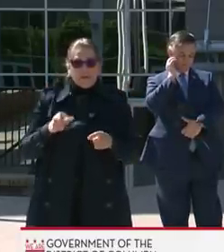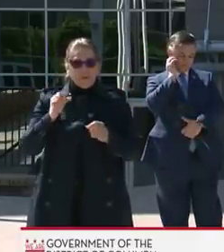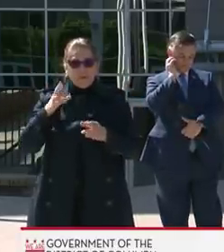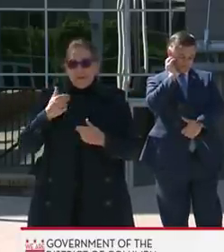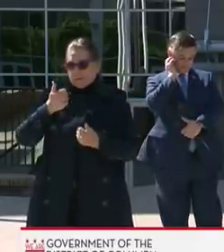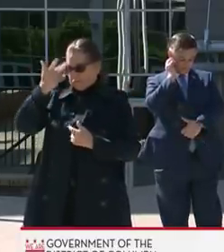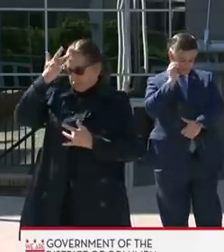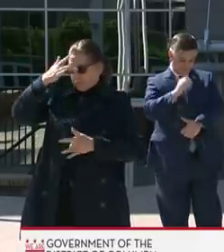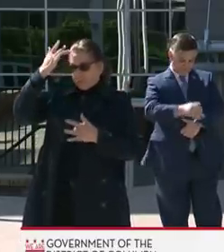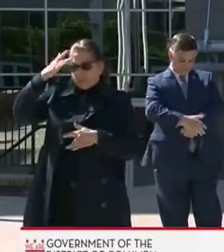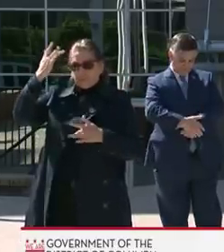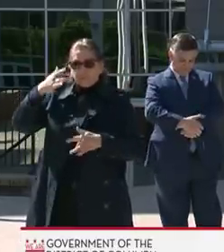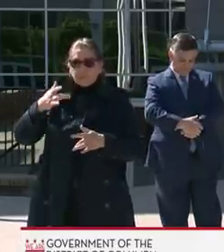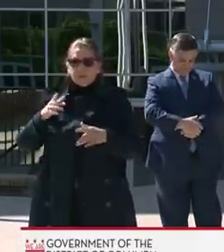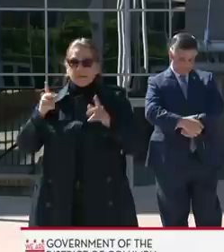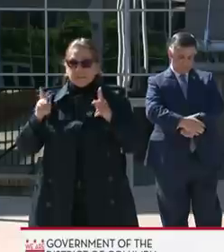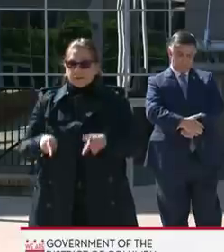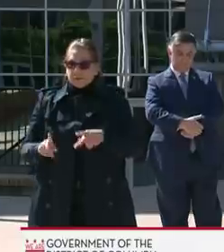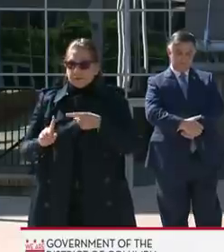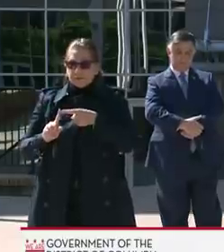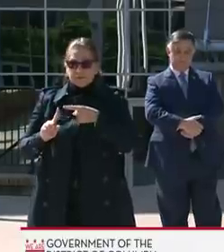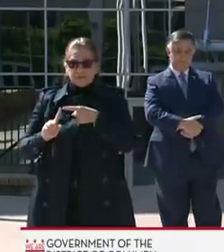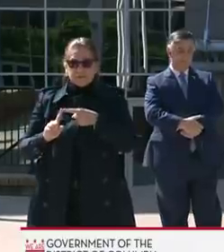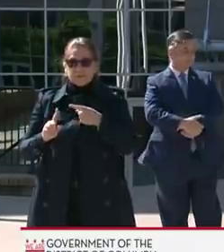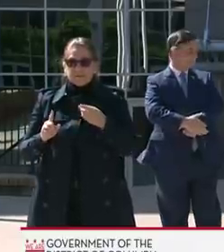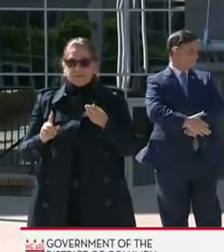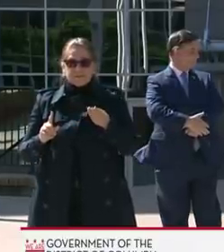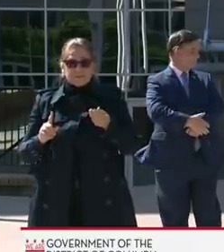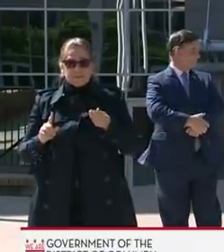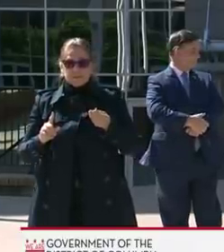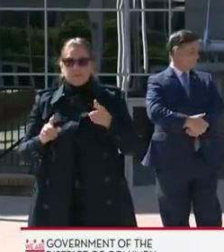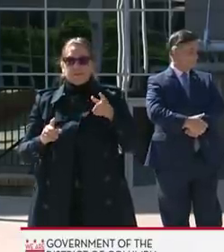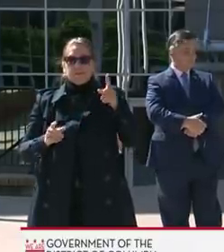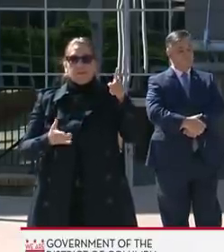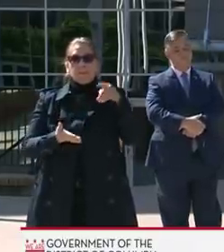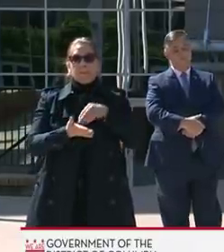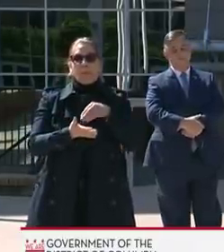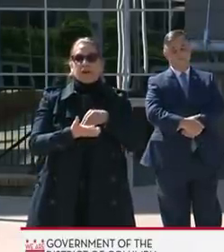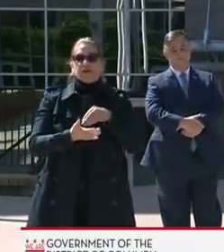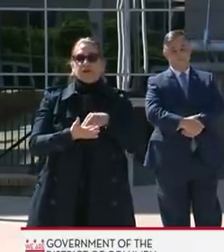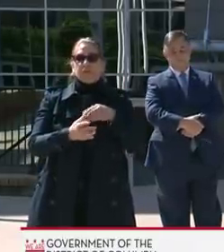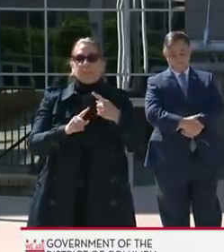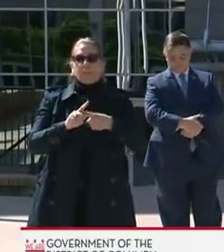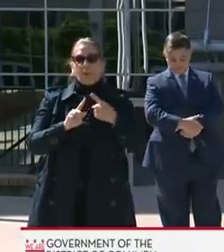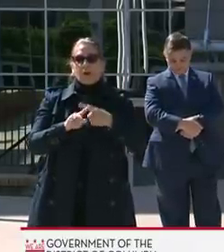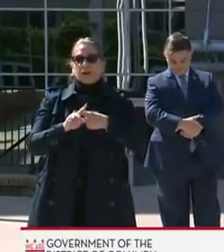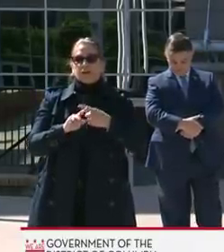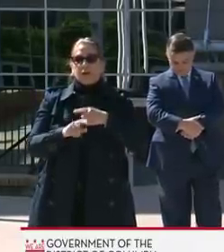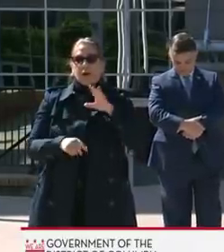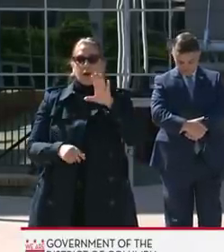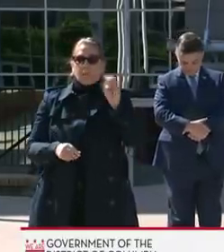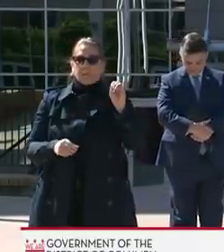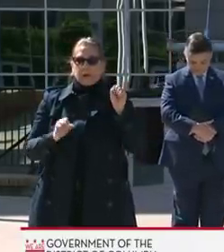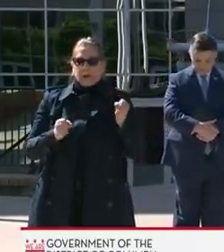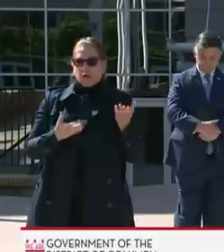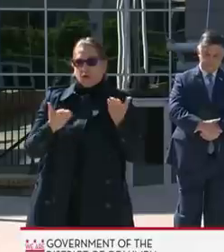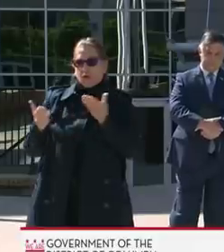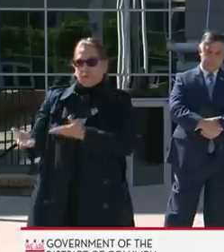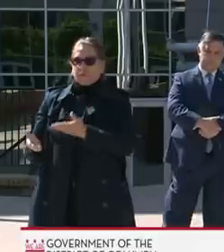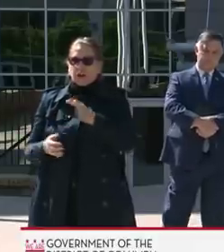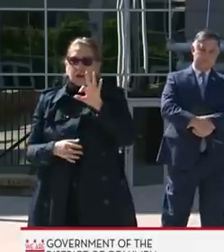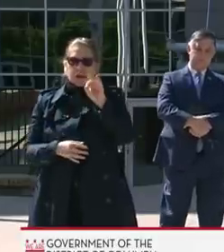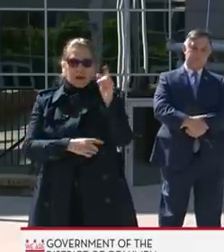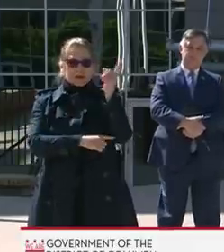about individuals, that mortgage companies have to offer a 90-day deferral. And for